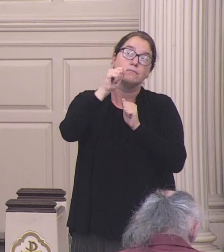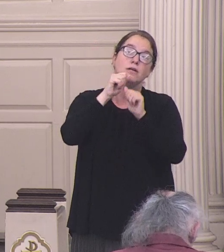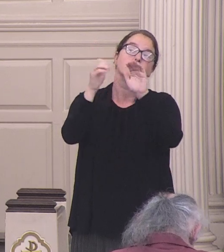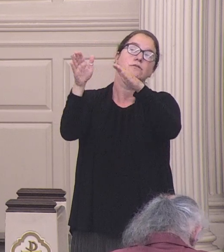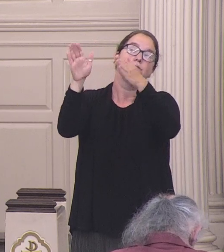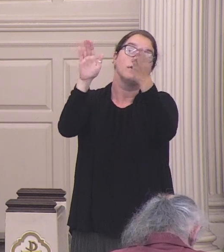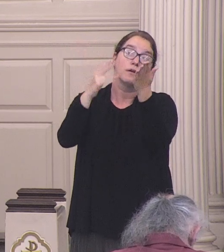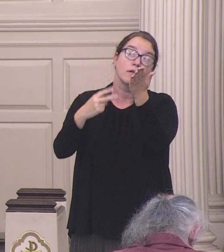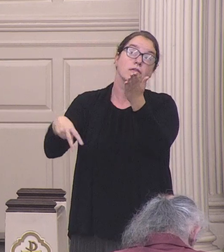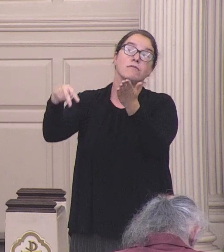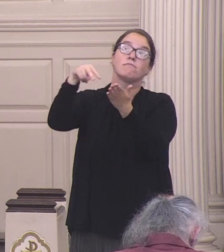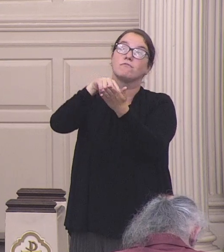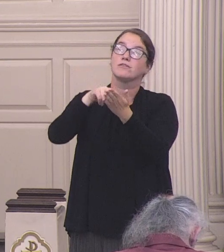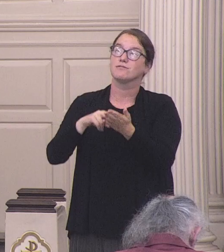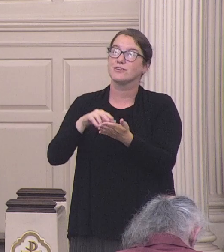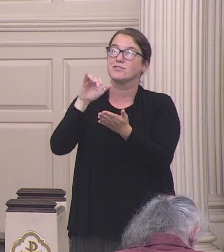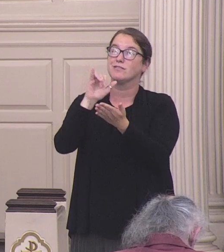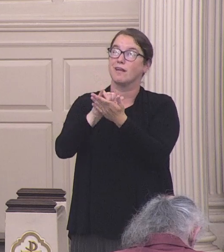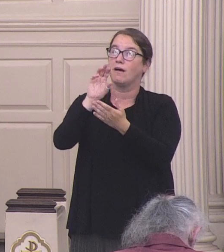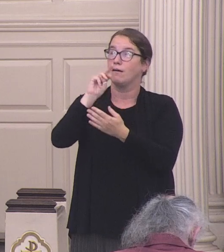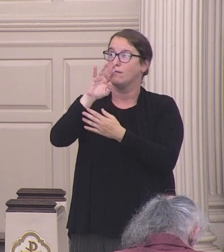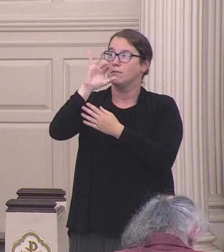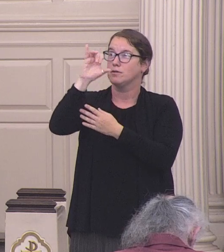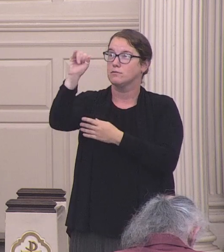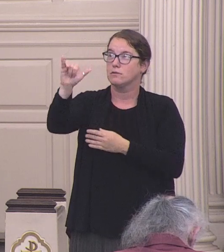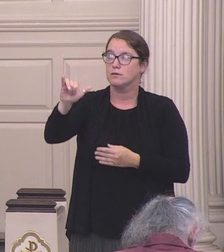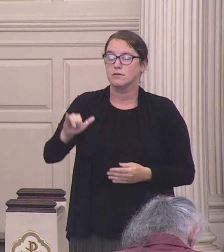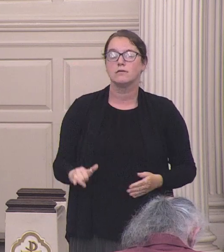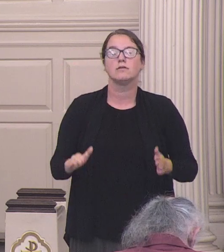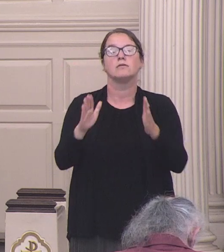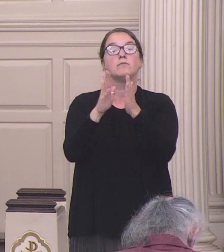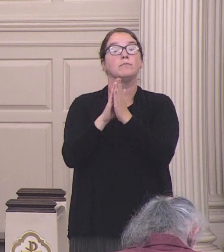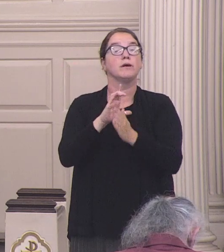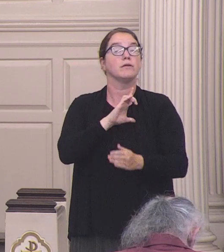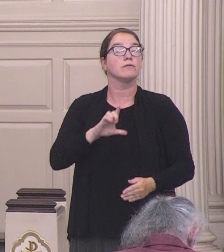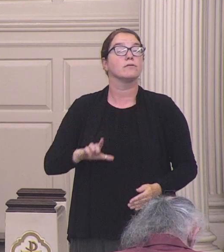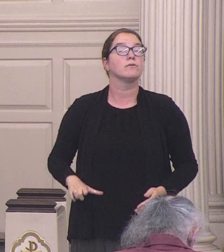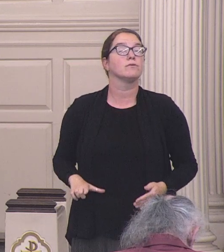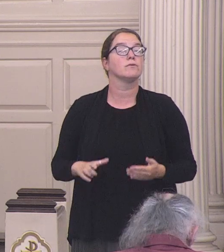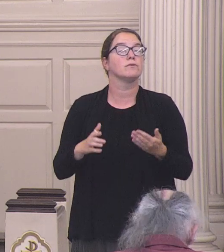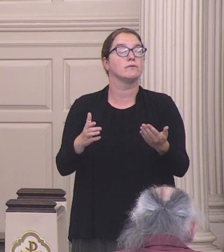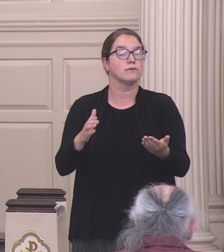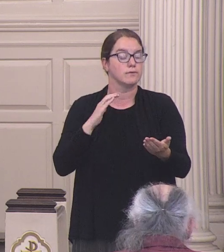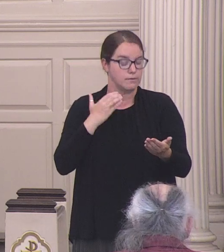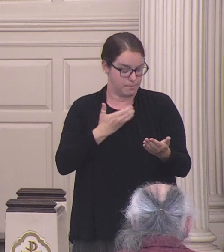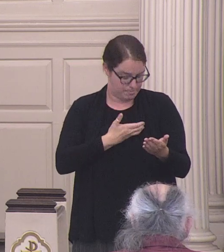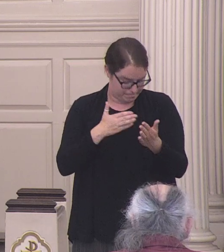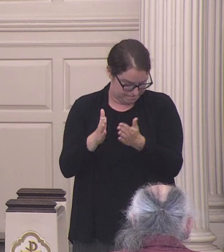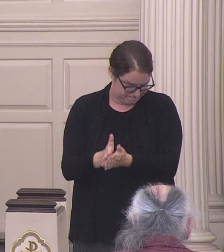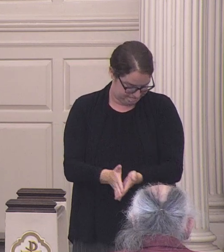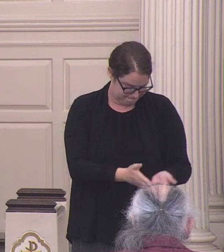and resurrection. We pray to the Lord. Lord, hear our prayer.